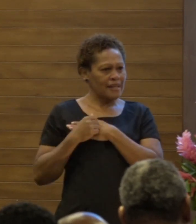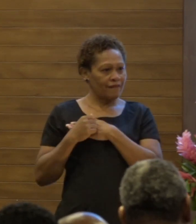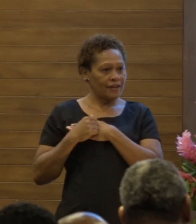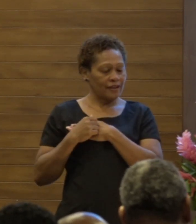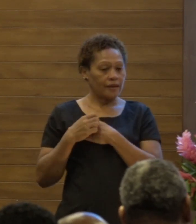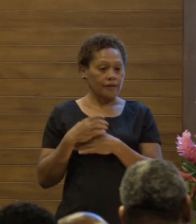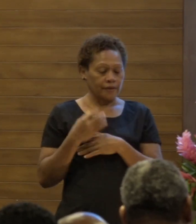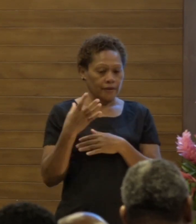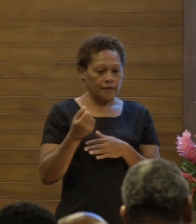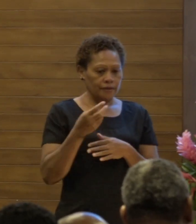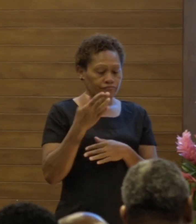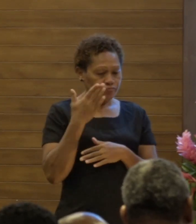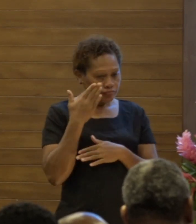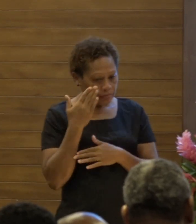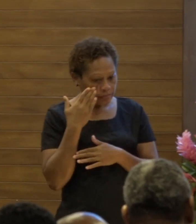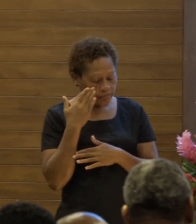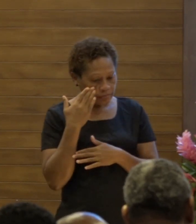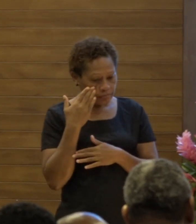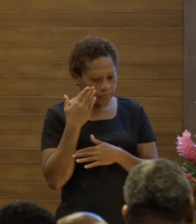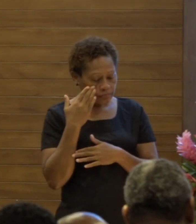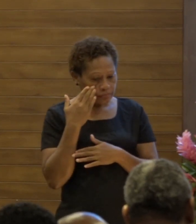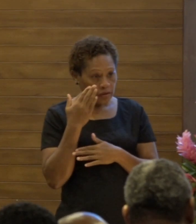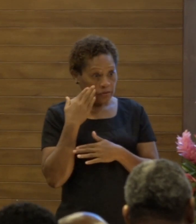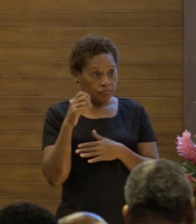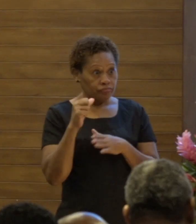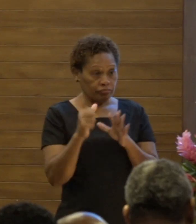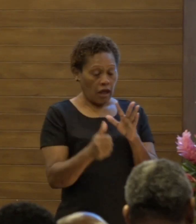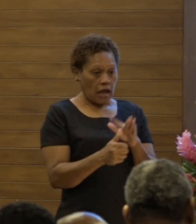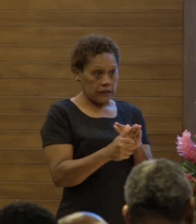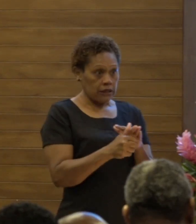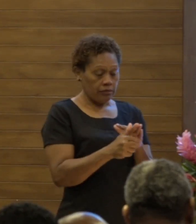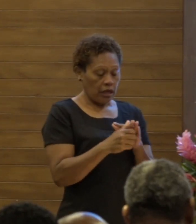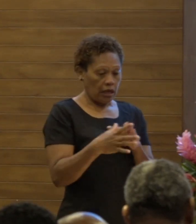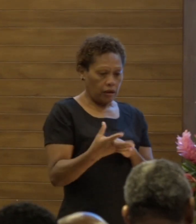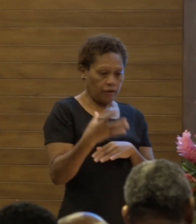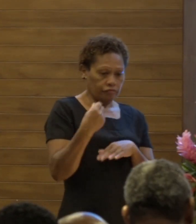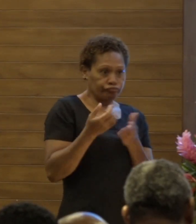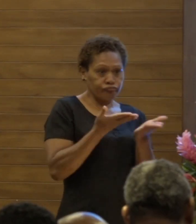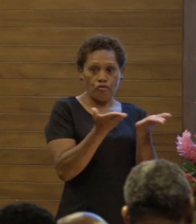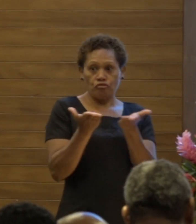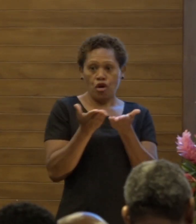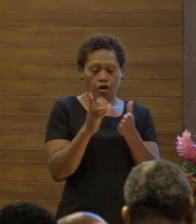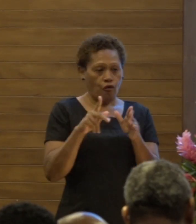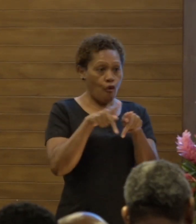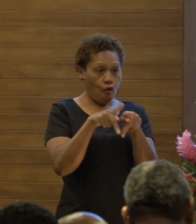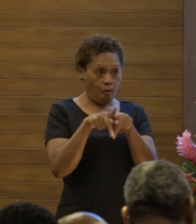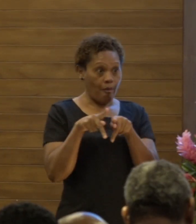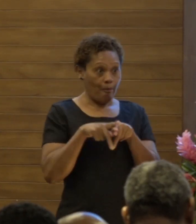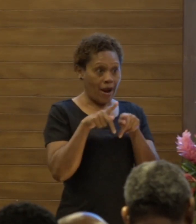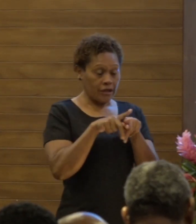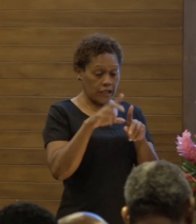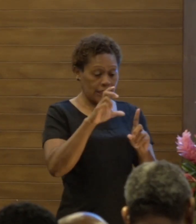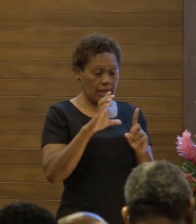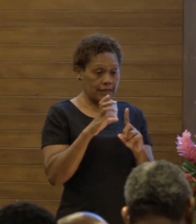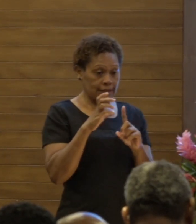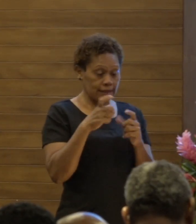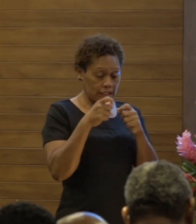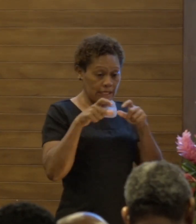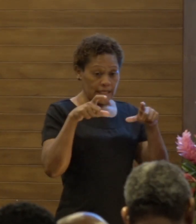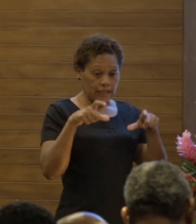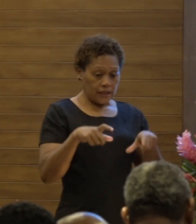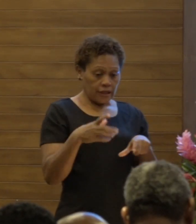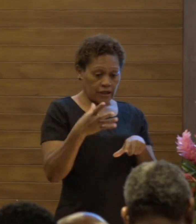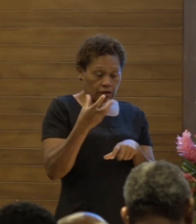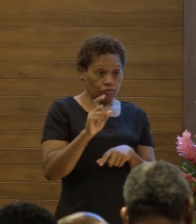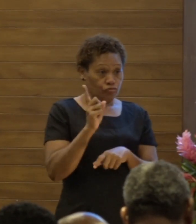awareness, coordination, and accessibility, bringing together stakeholders and empowering citizens with knowledge and tools to